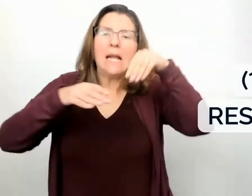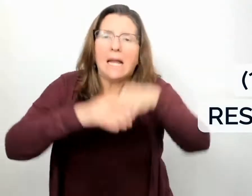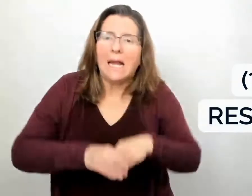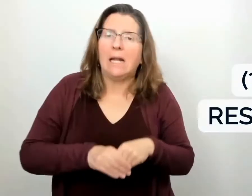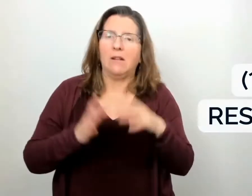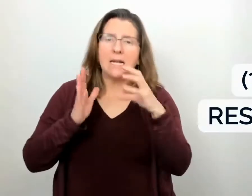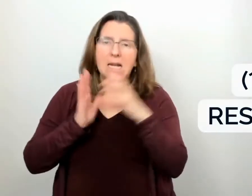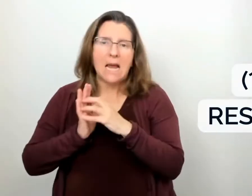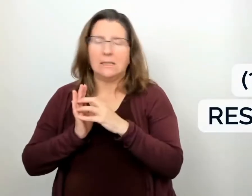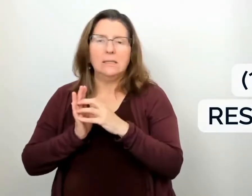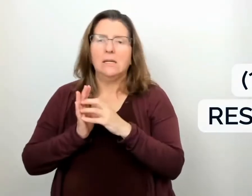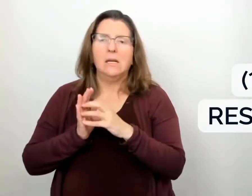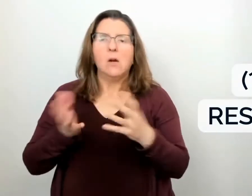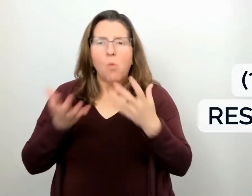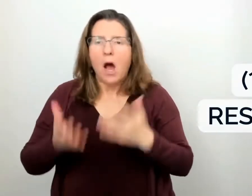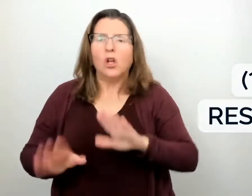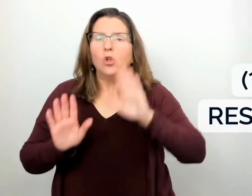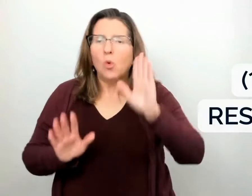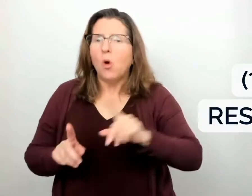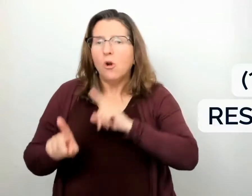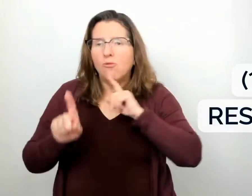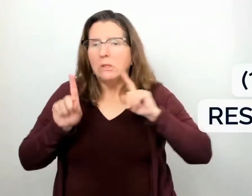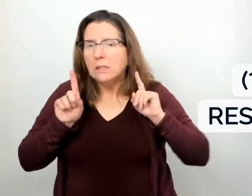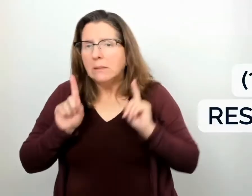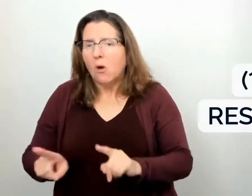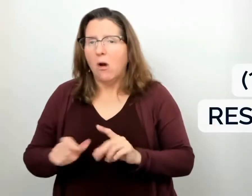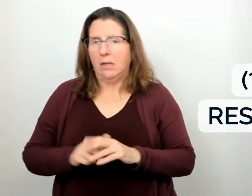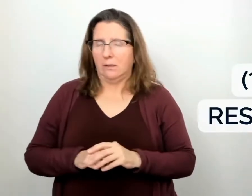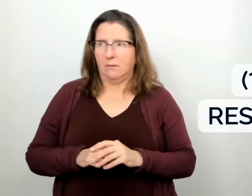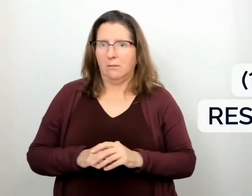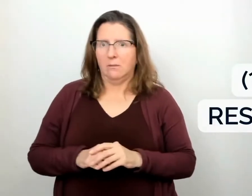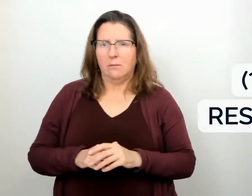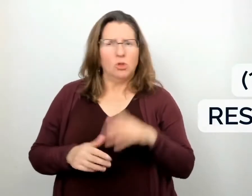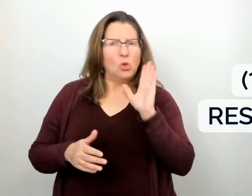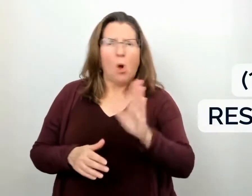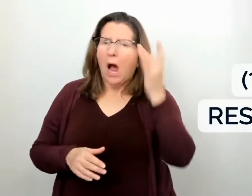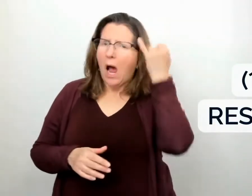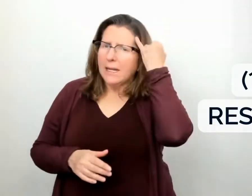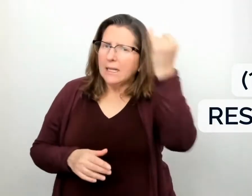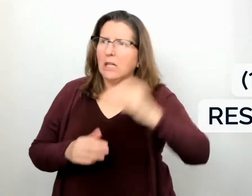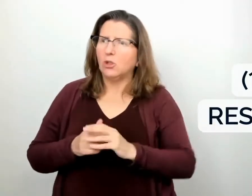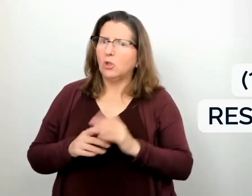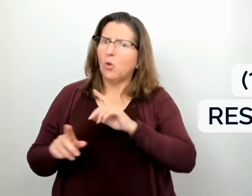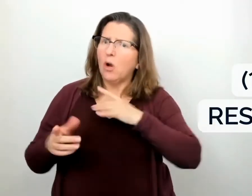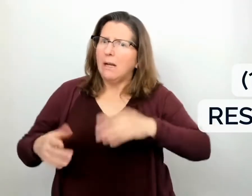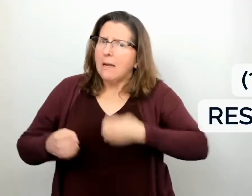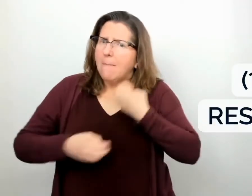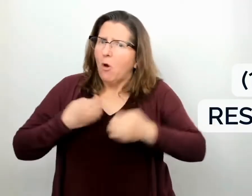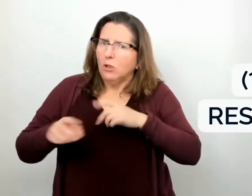textbook, etc. We are curious to know your response to the material. What ideas come to mind? Did